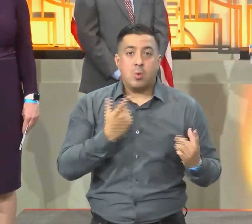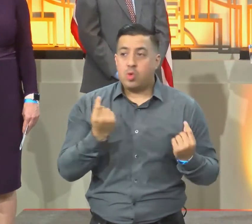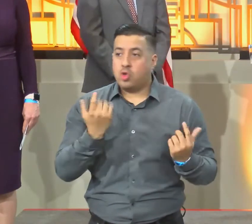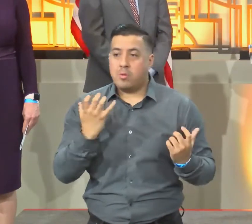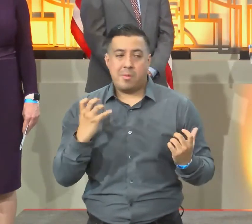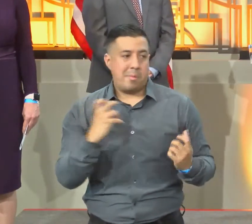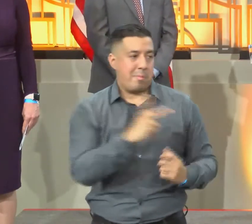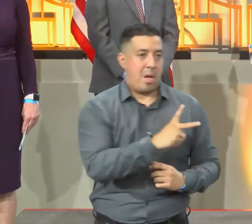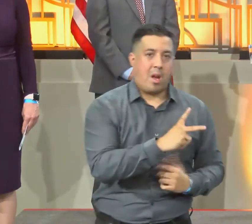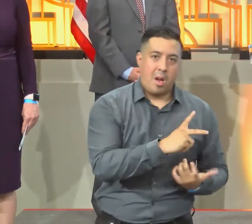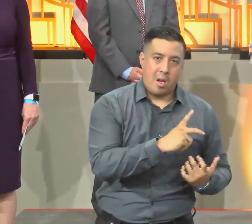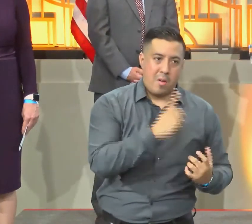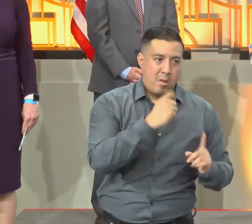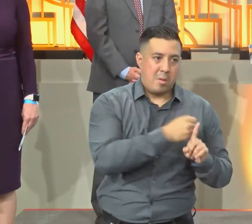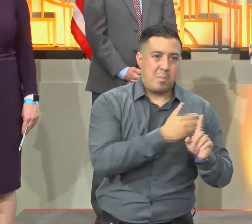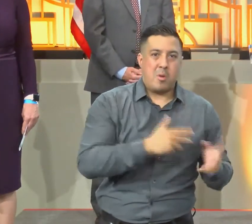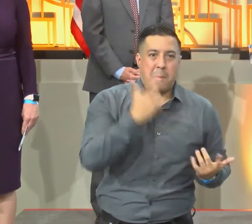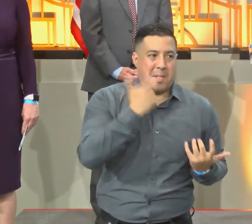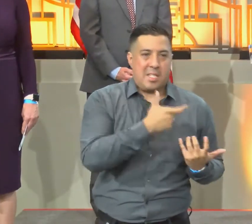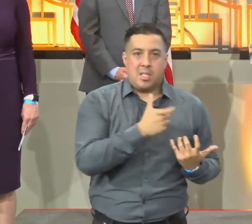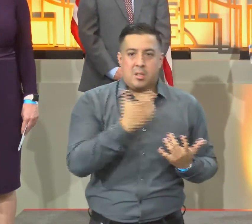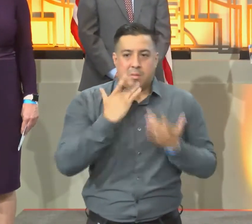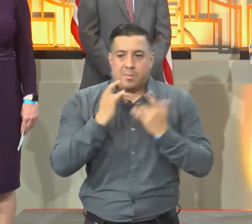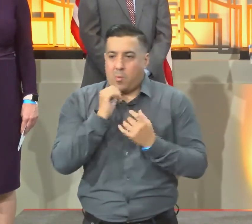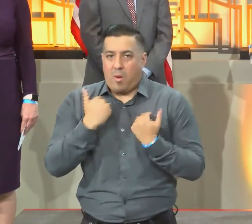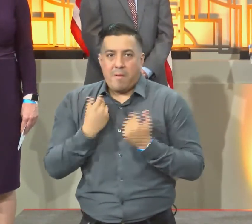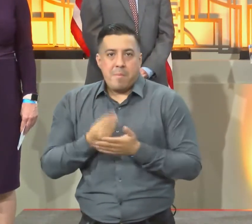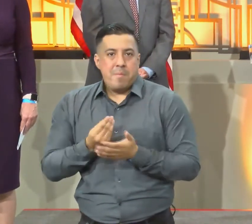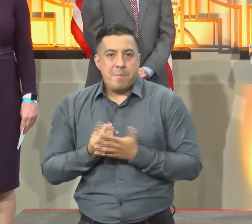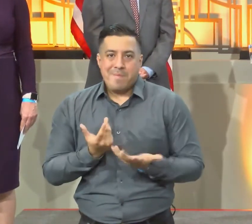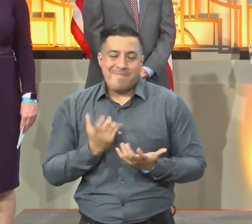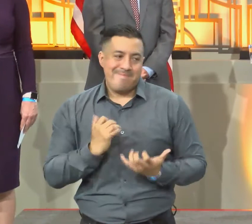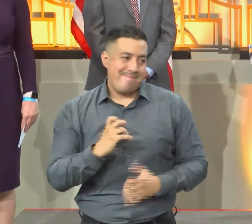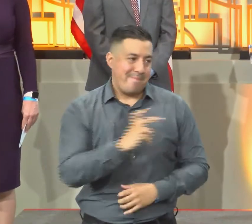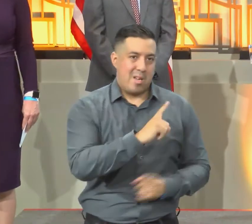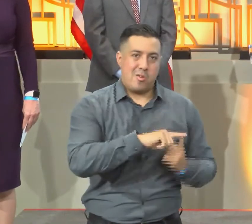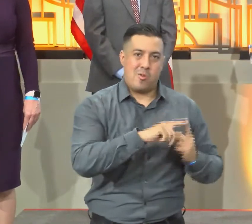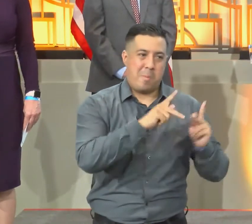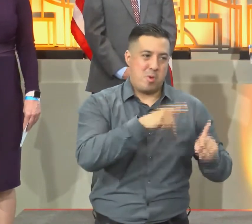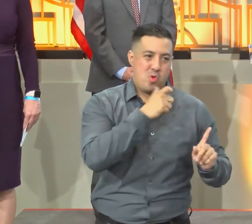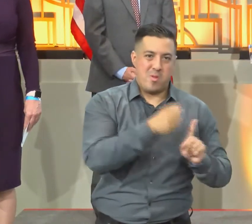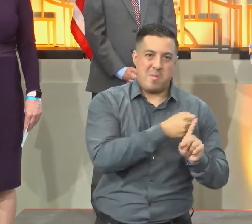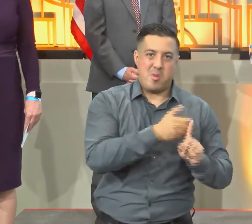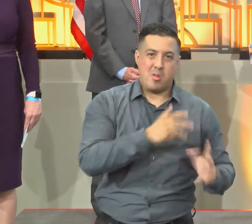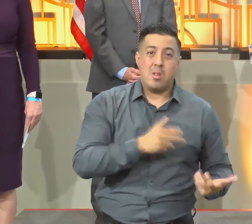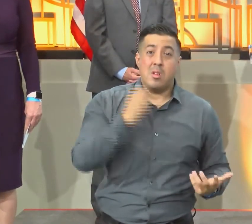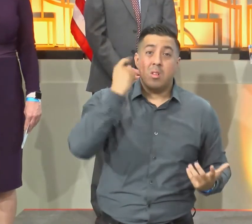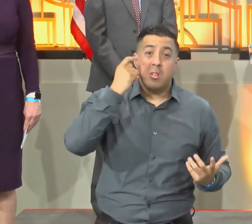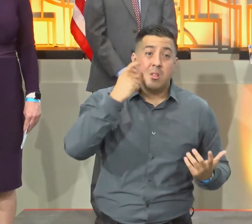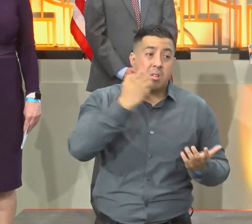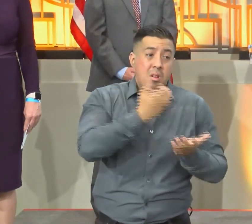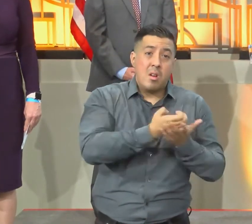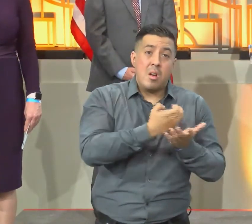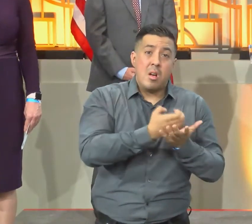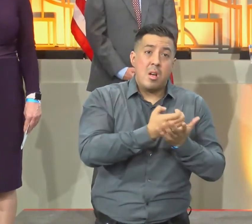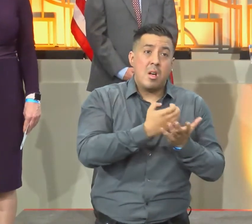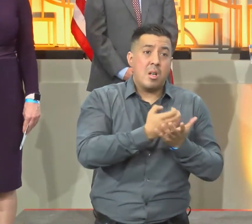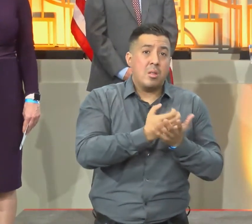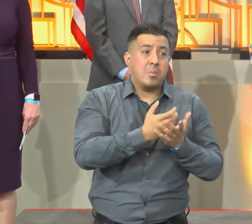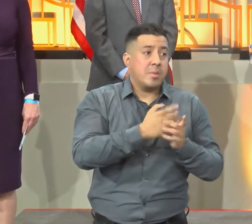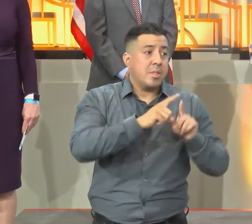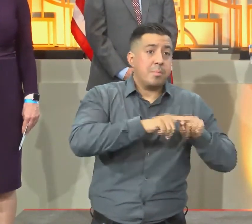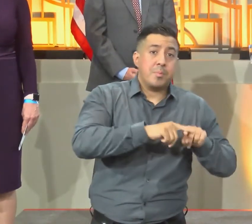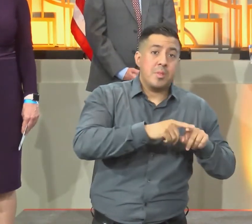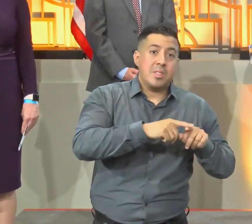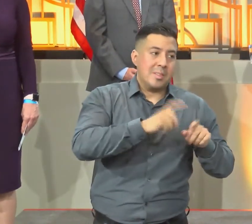abusers because of the financial situation that they're in. Economic independence is key to breaking the cycle